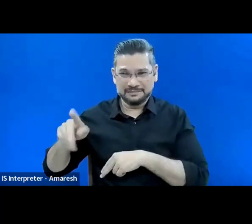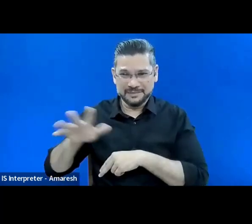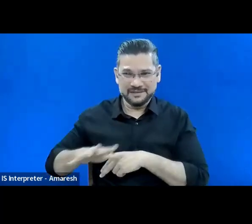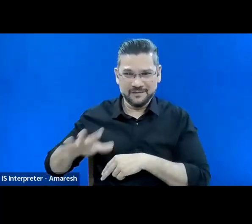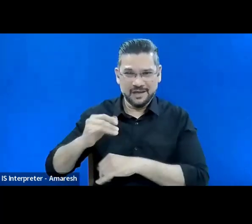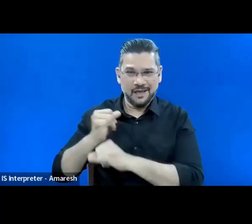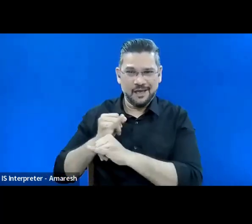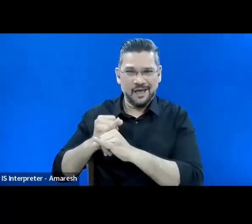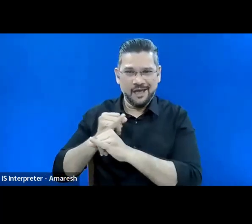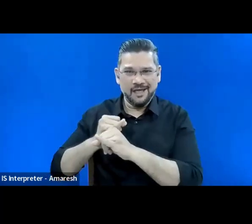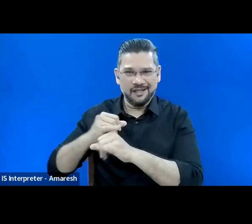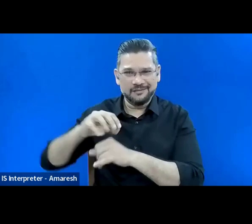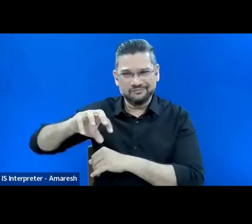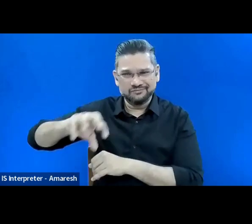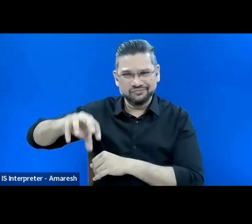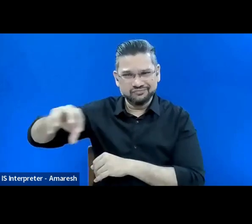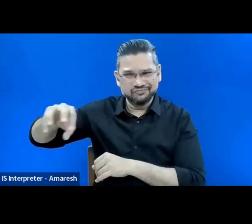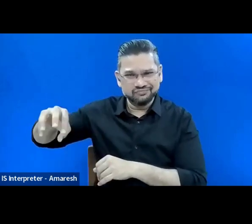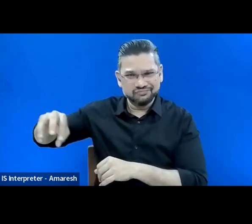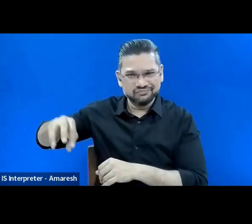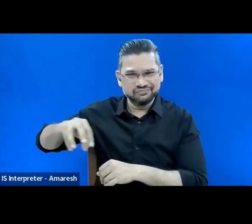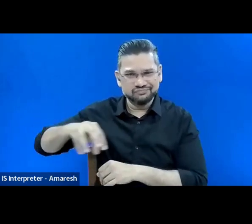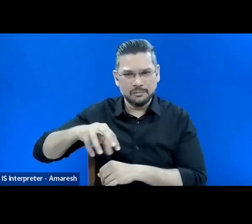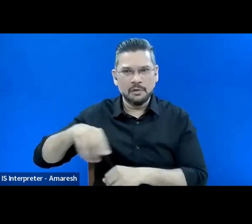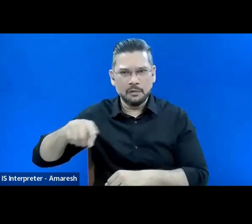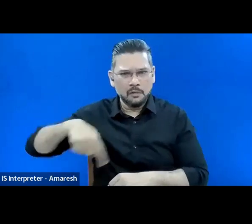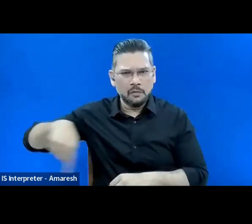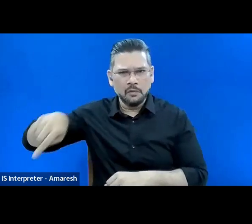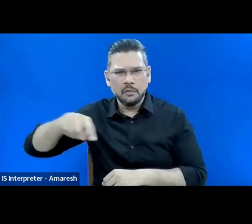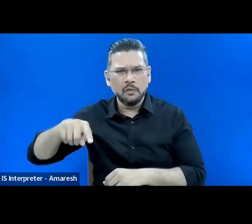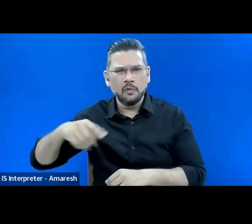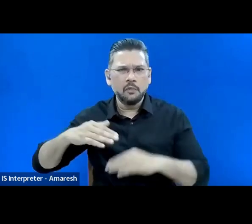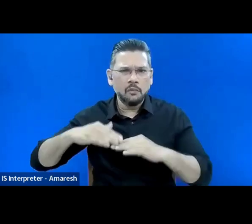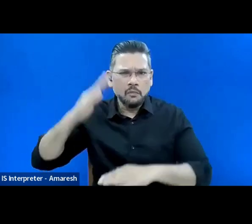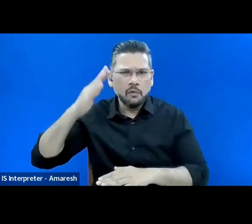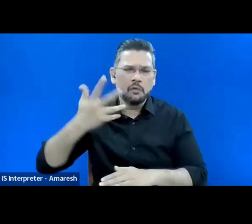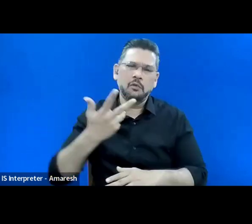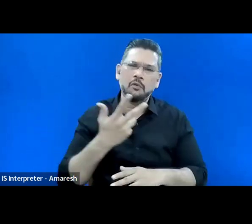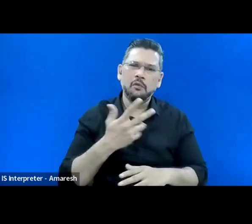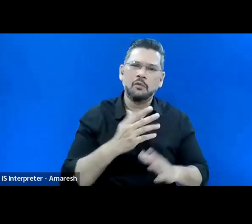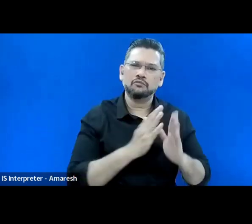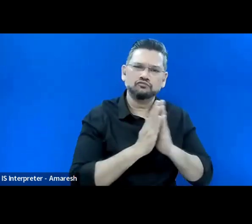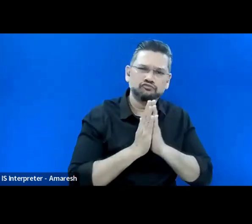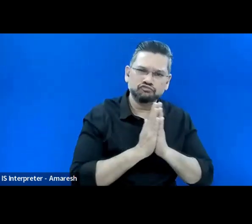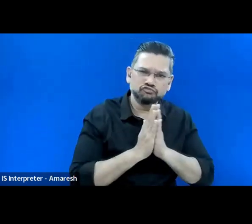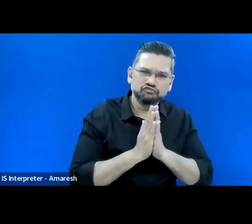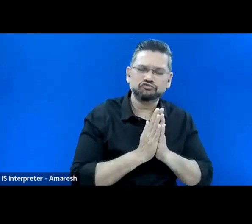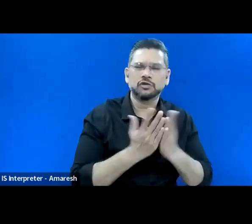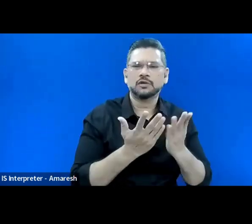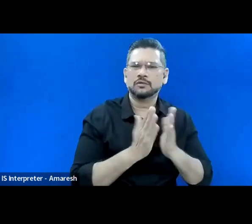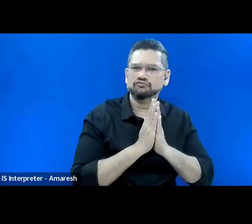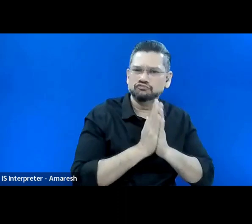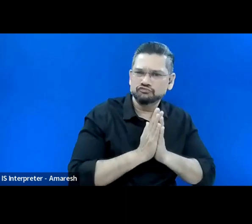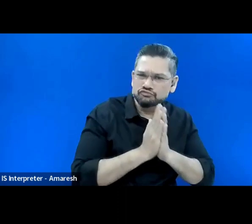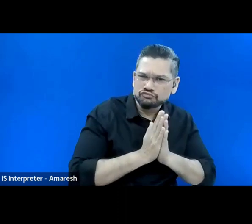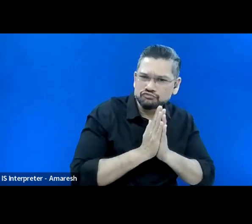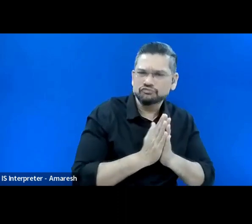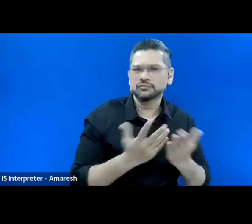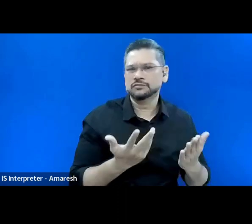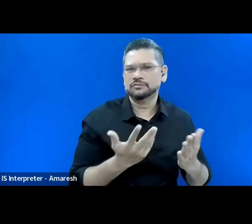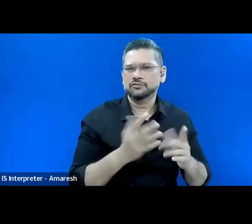Fiji, we are influenced by our culture and religion. And this is a great reason why